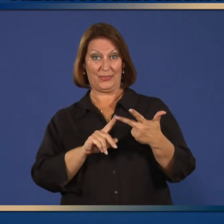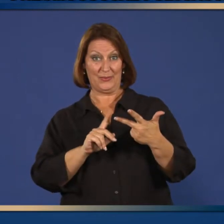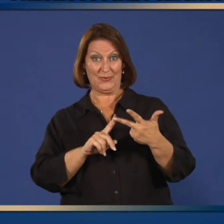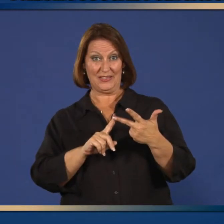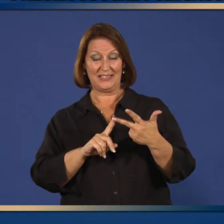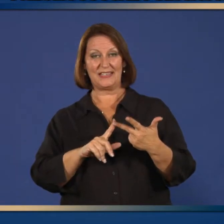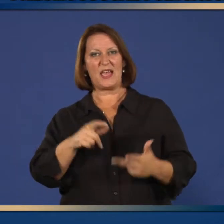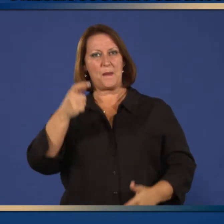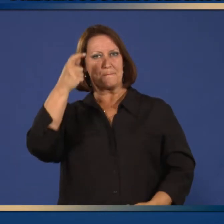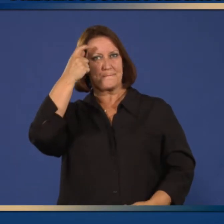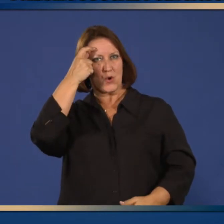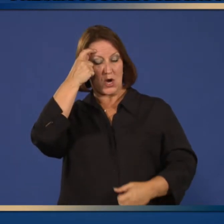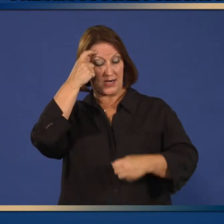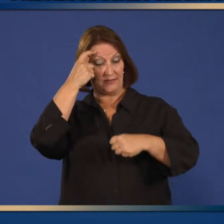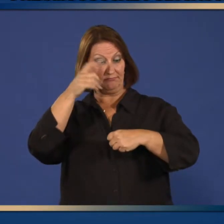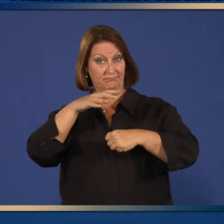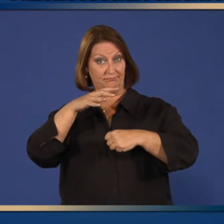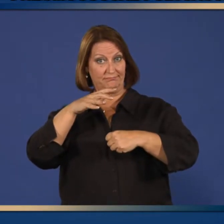bacteremia,